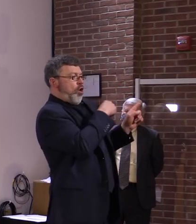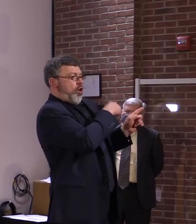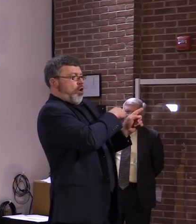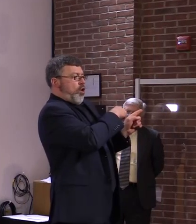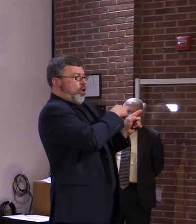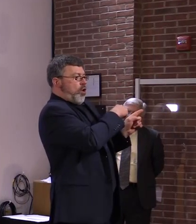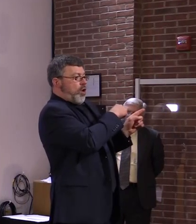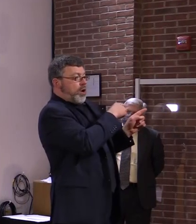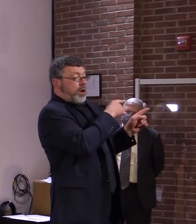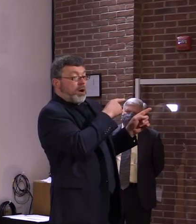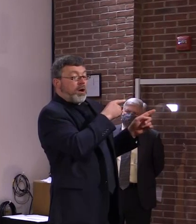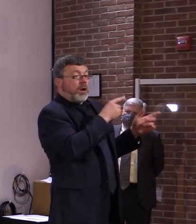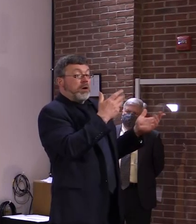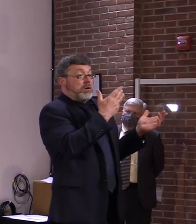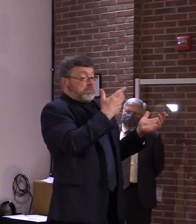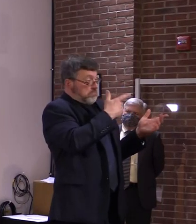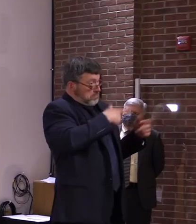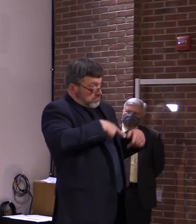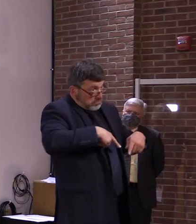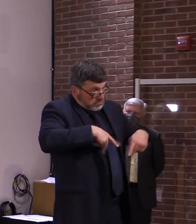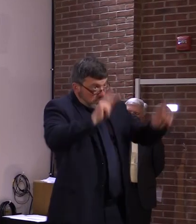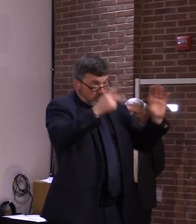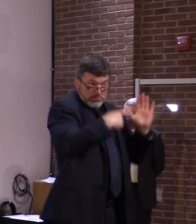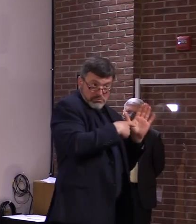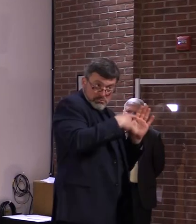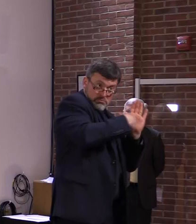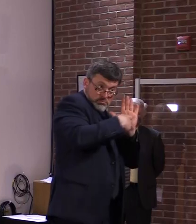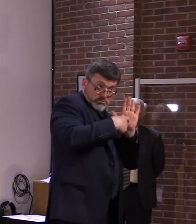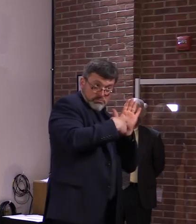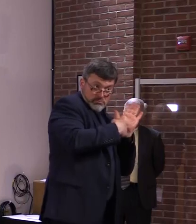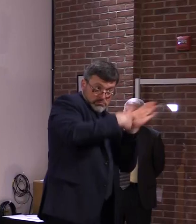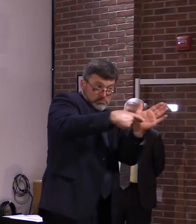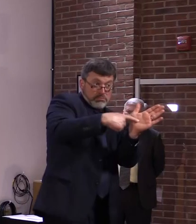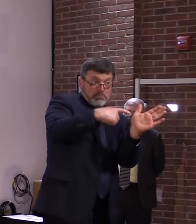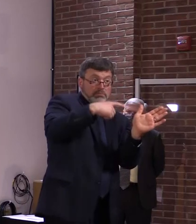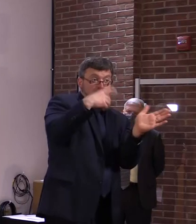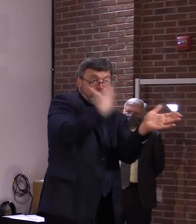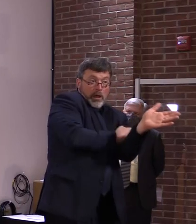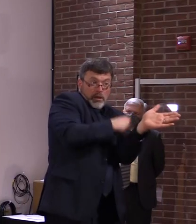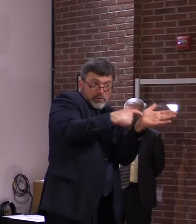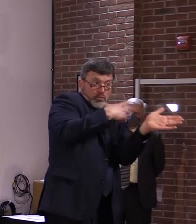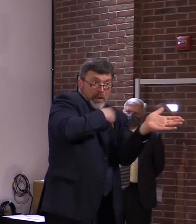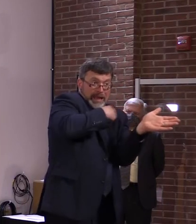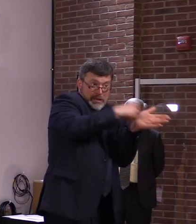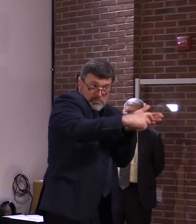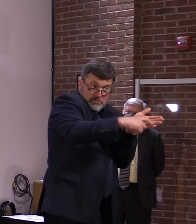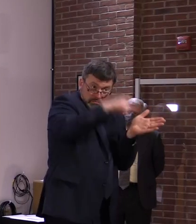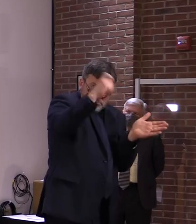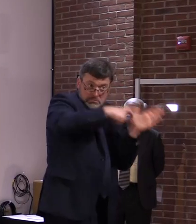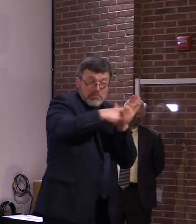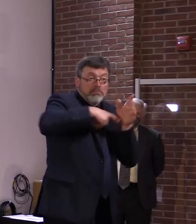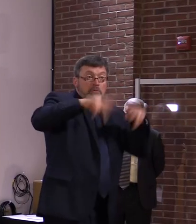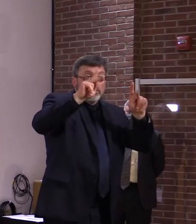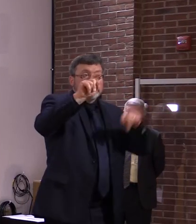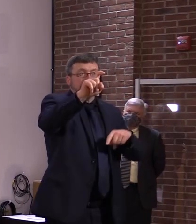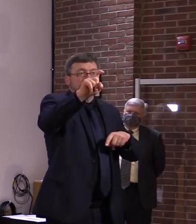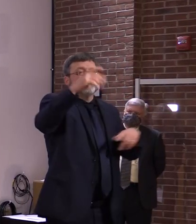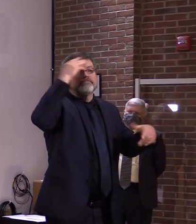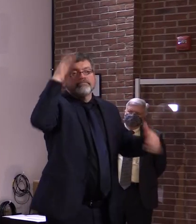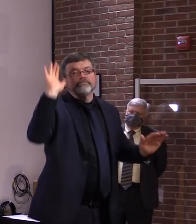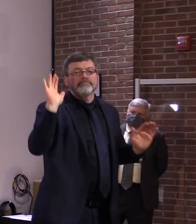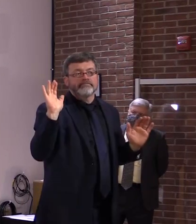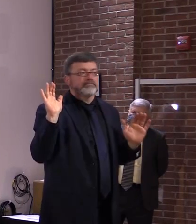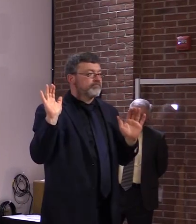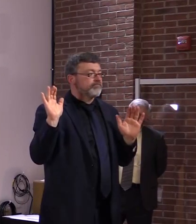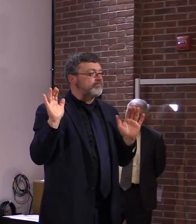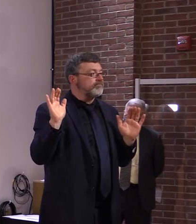their vaccination card, but I'm not advocating for that. I'm just saying, you know, we've done pretty well along the way,